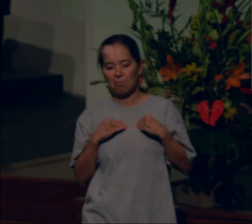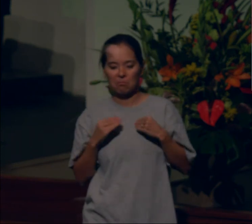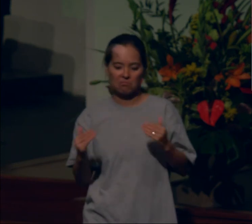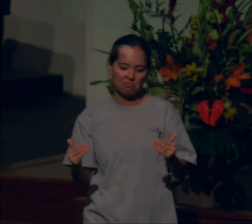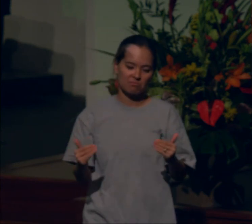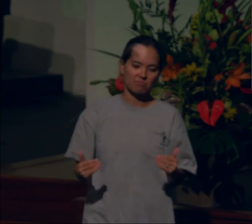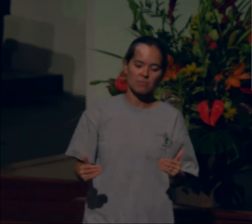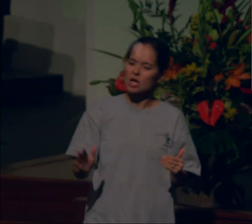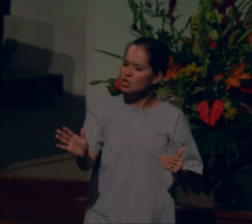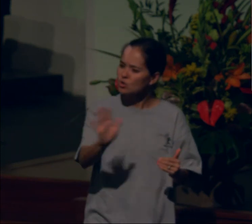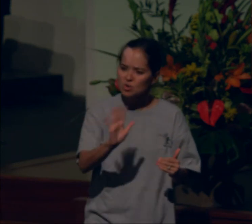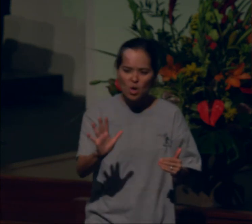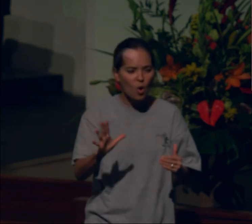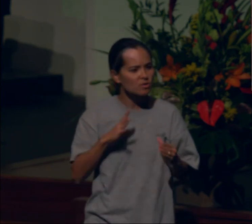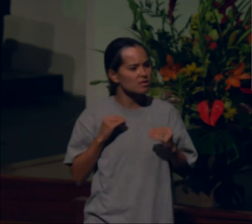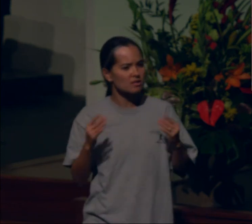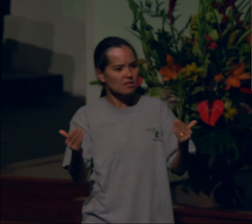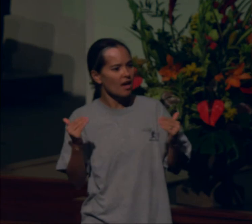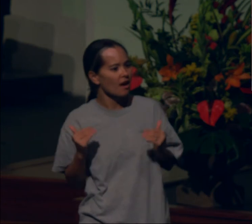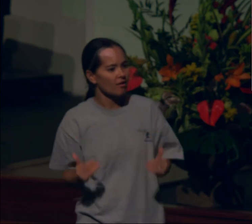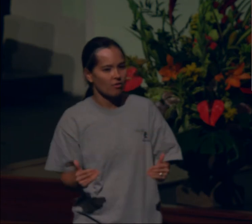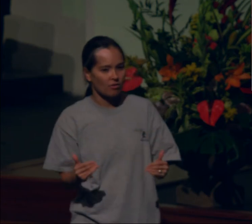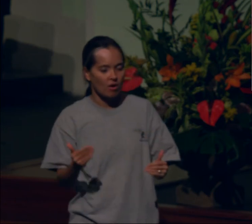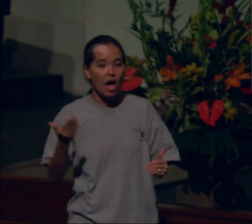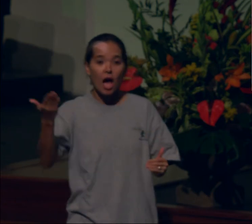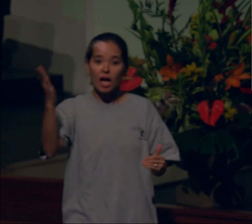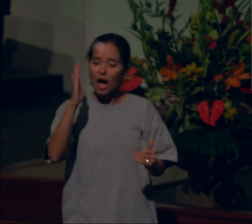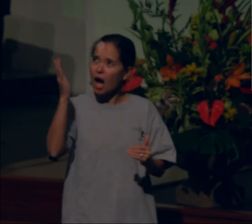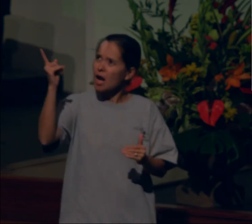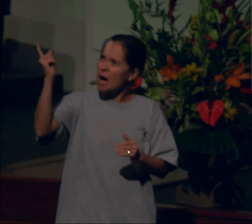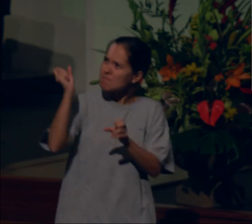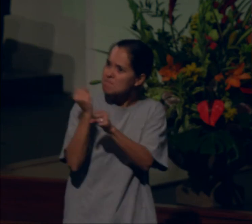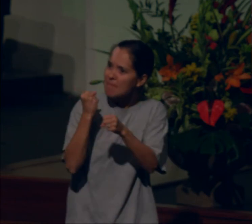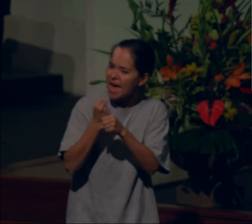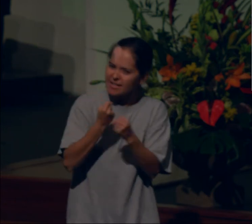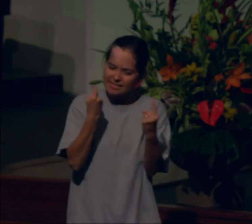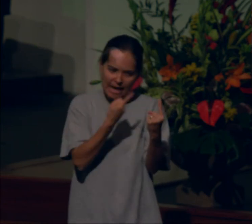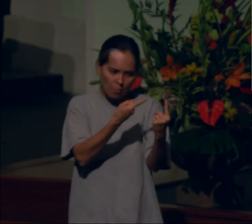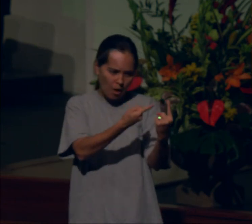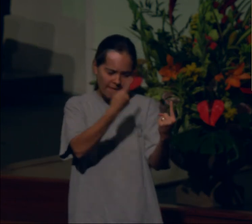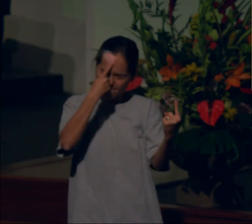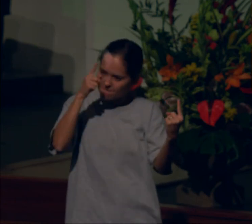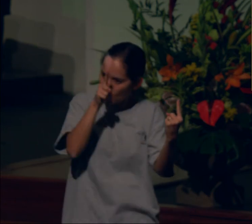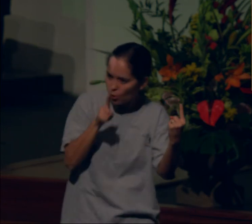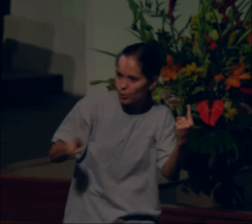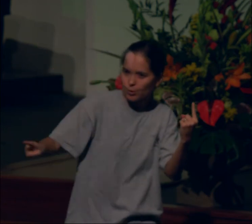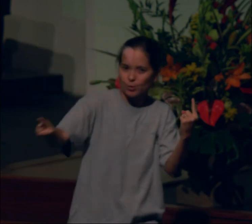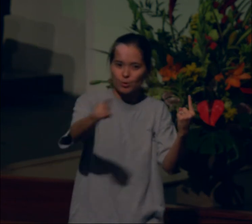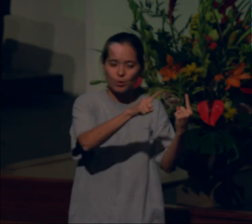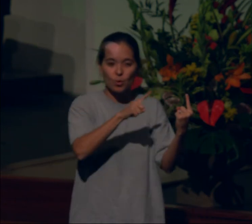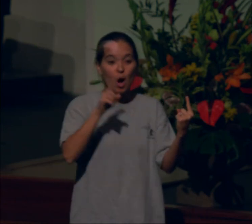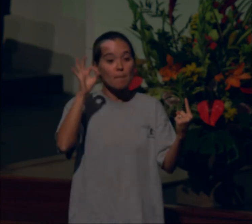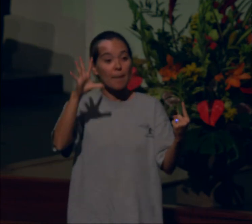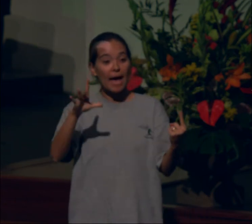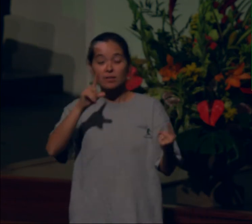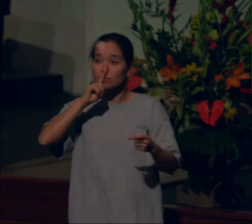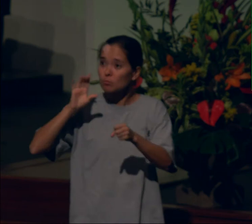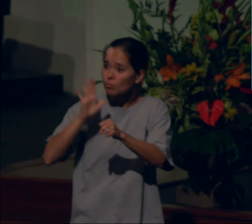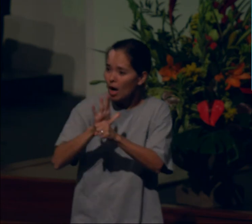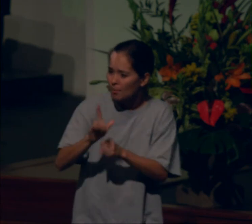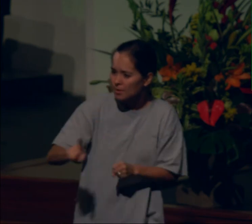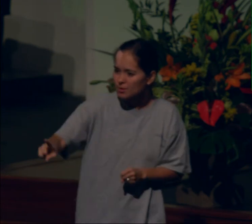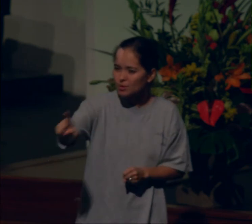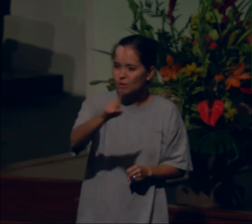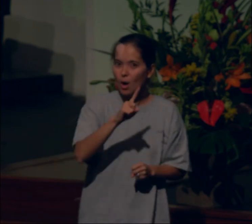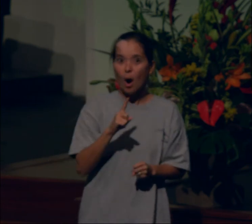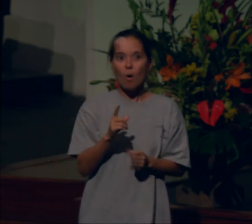saying, don't settle. I created somebody for you. When the pastor gave me that word,